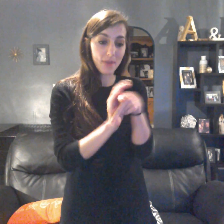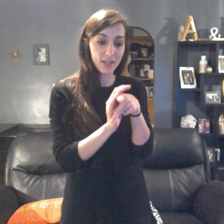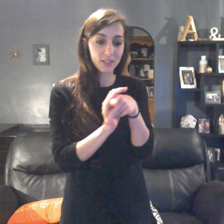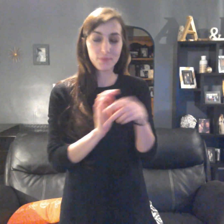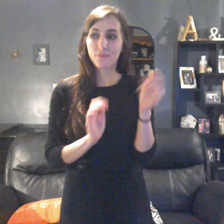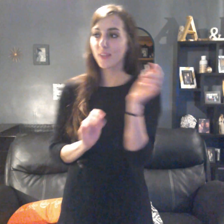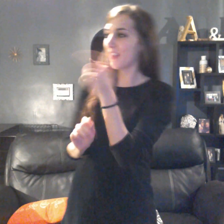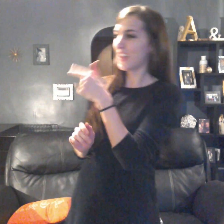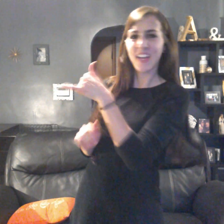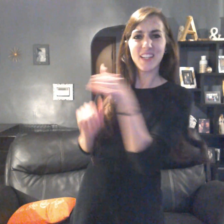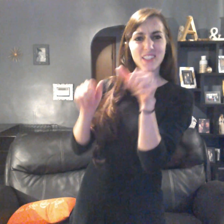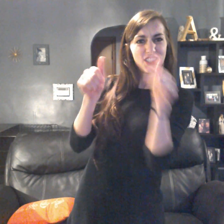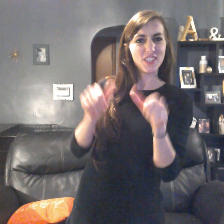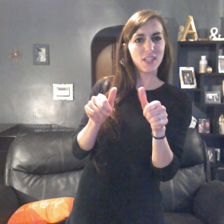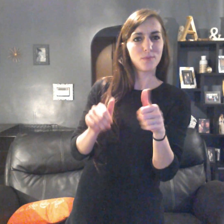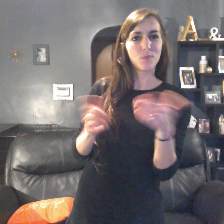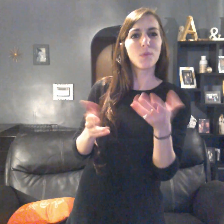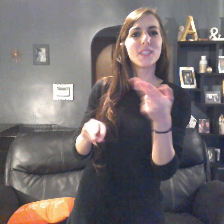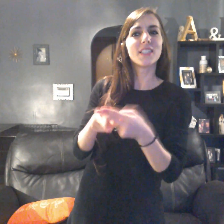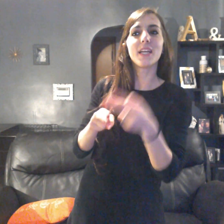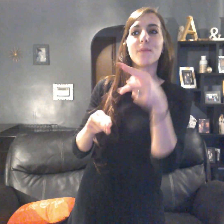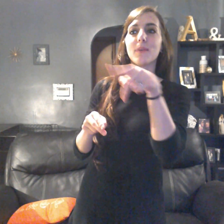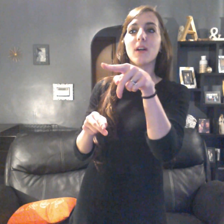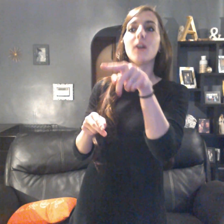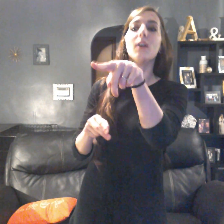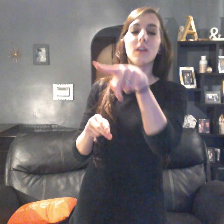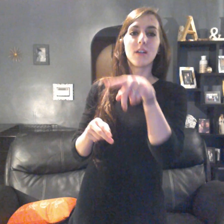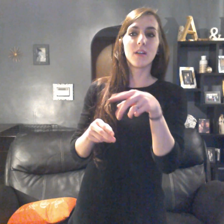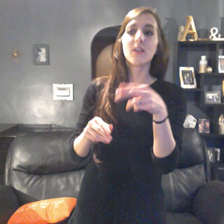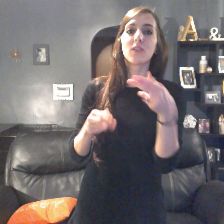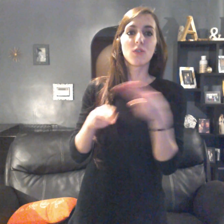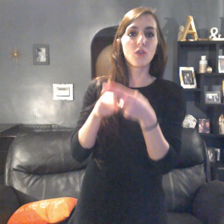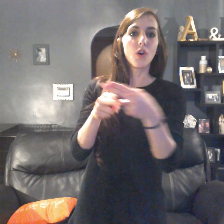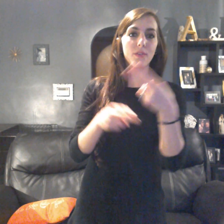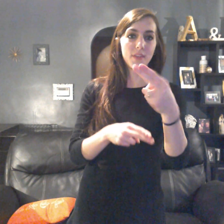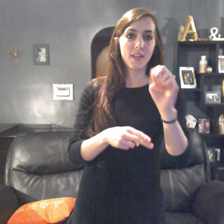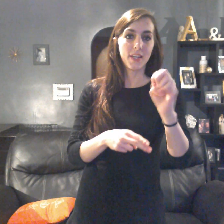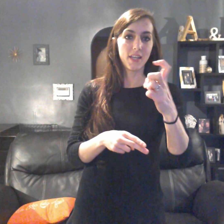a hexagon. Good. Very good. It's the yellow hexagon. It has how many sides, Danny?